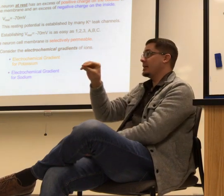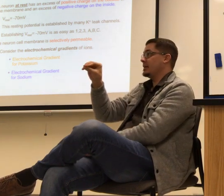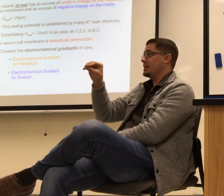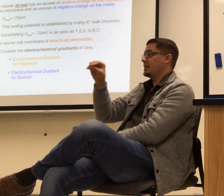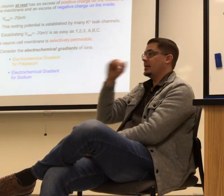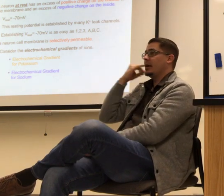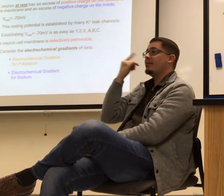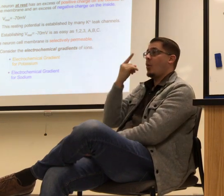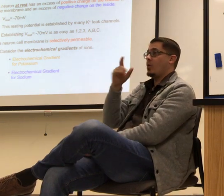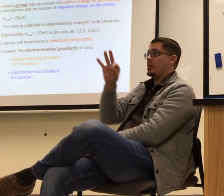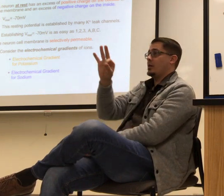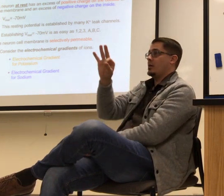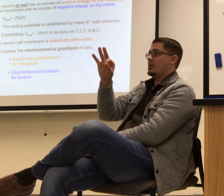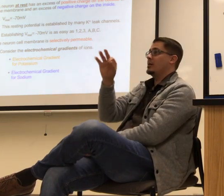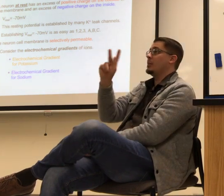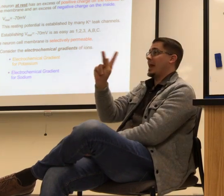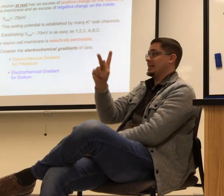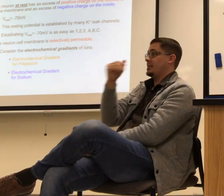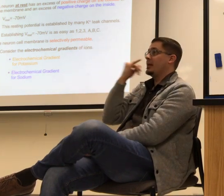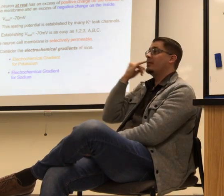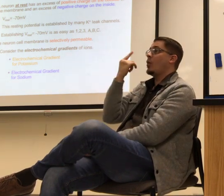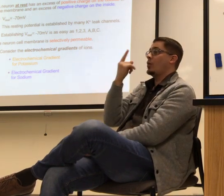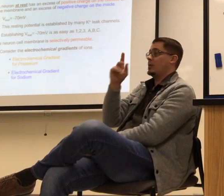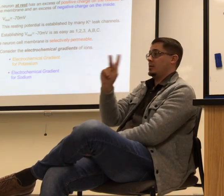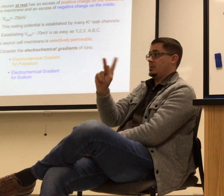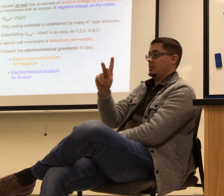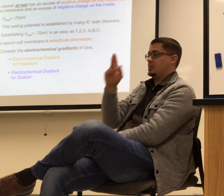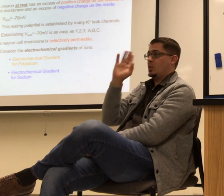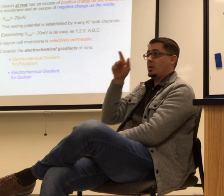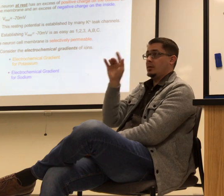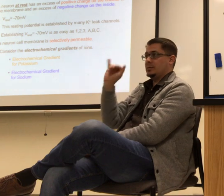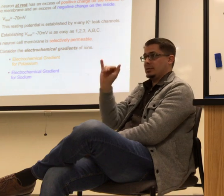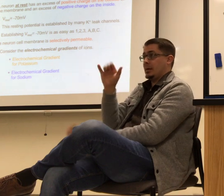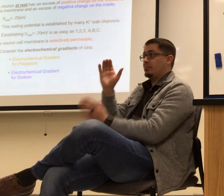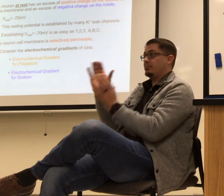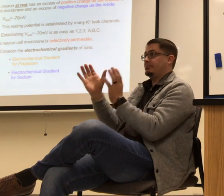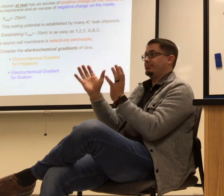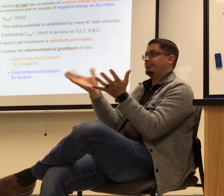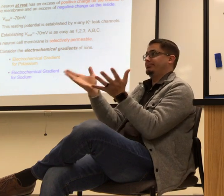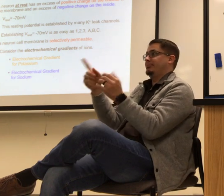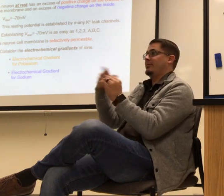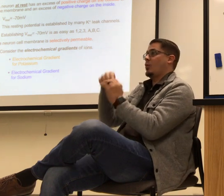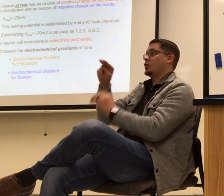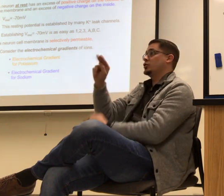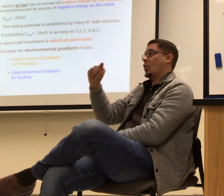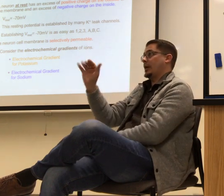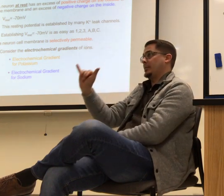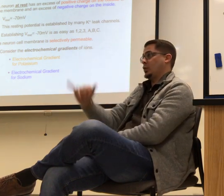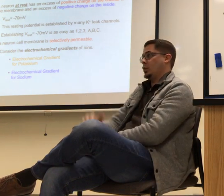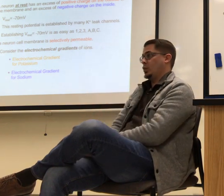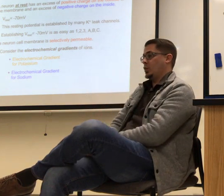Okay. So we have to have this exact same conversation for sodium as well.